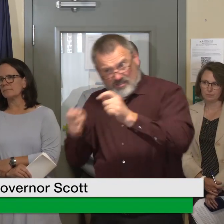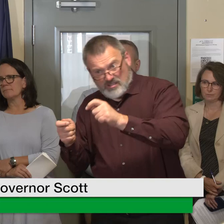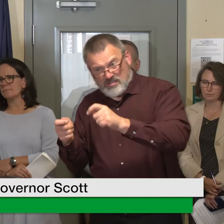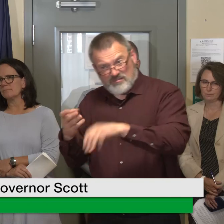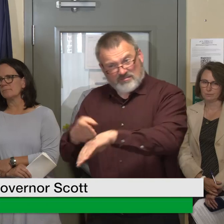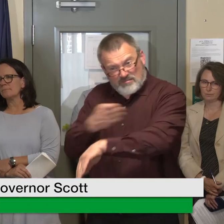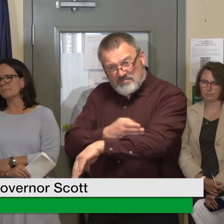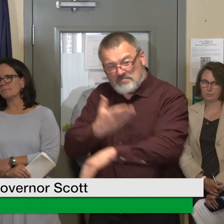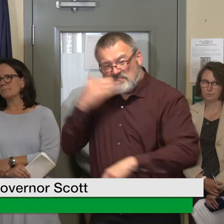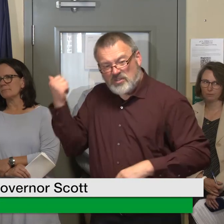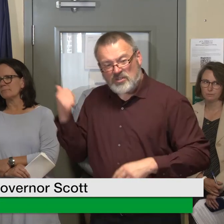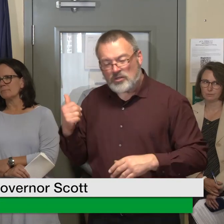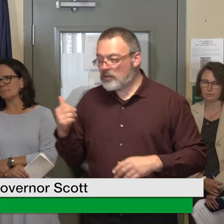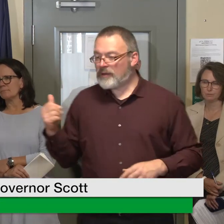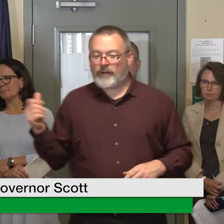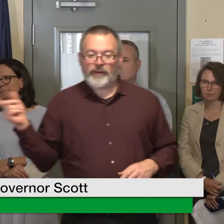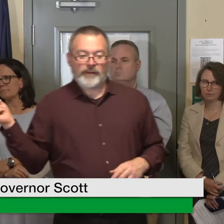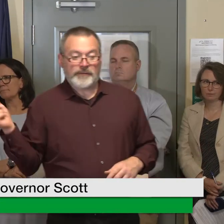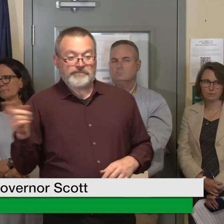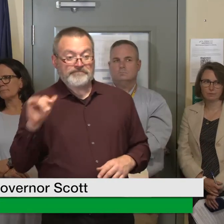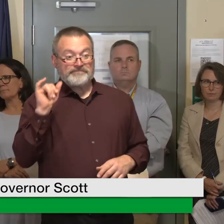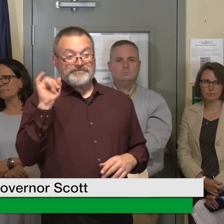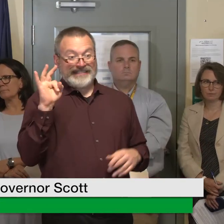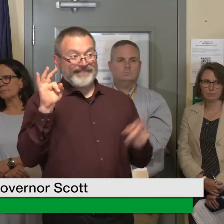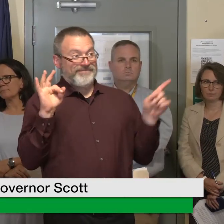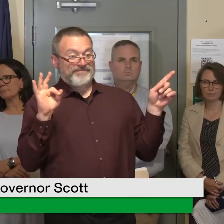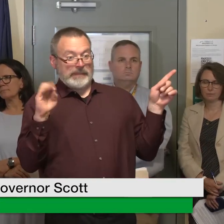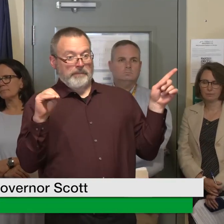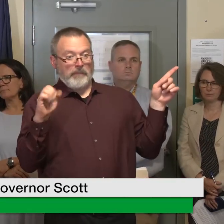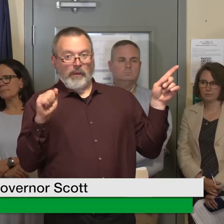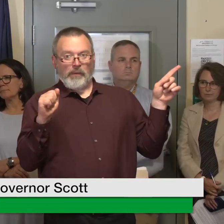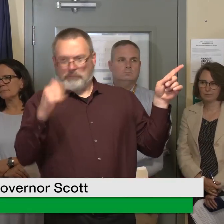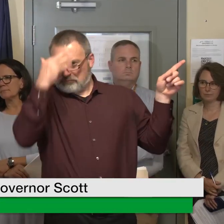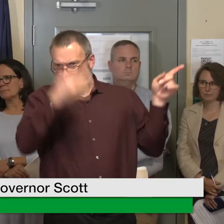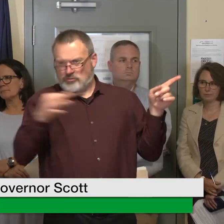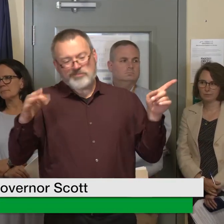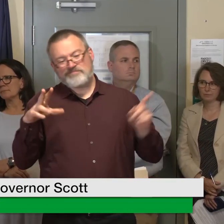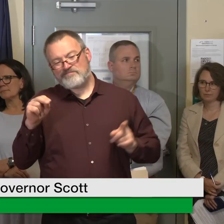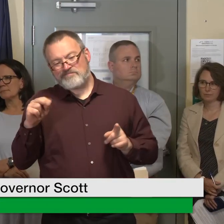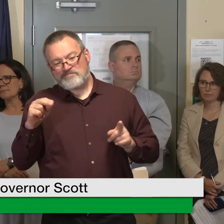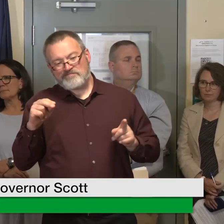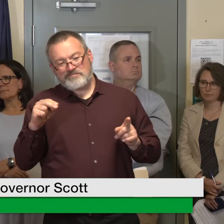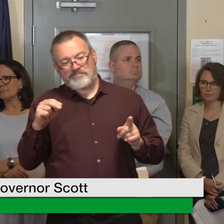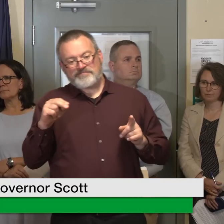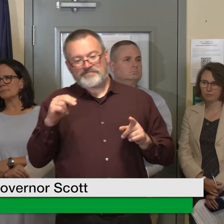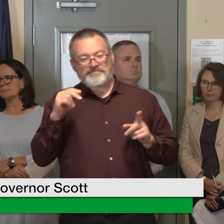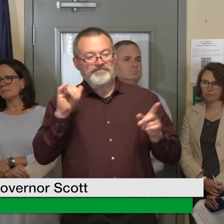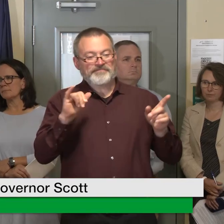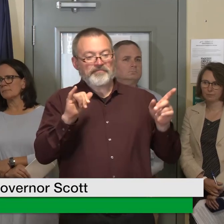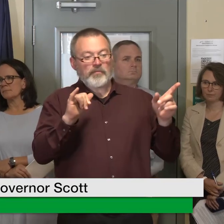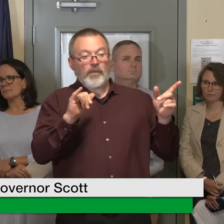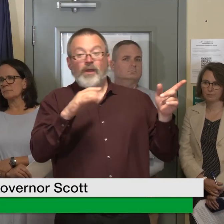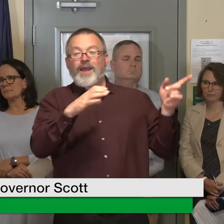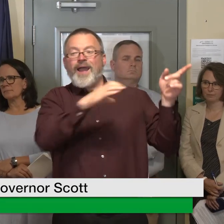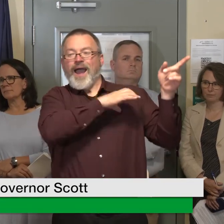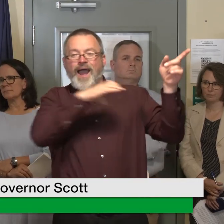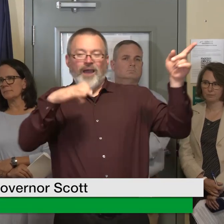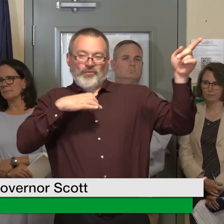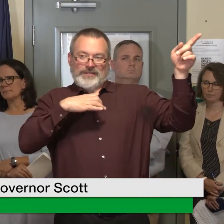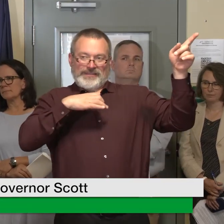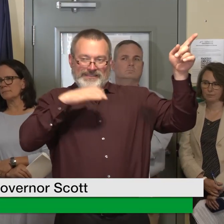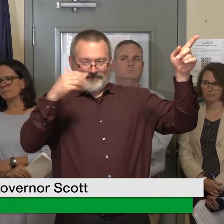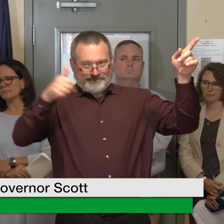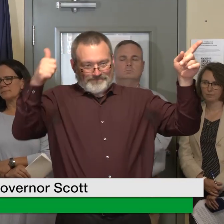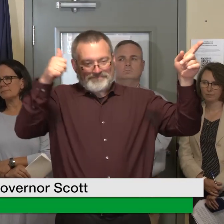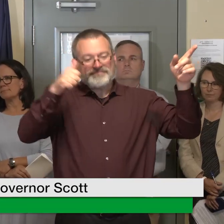know. I don't know if FEMA themselves can make this decision. All their funding comes from Congress. All their